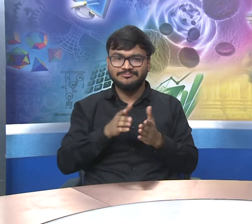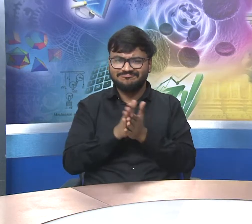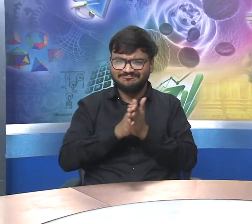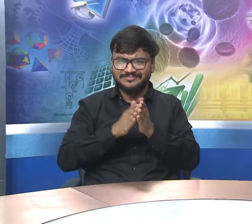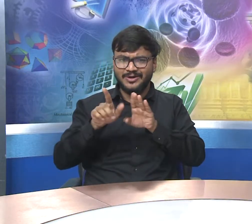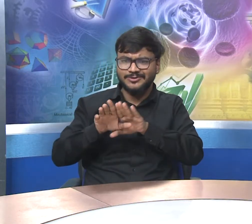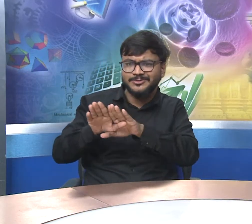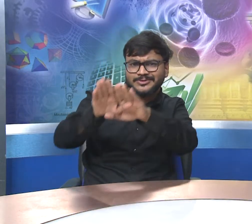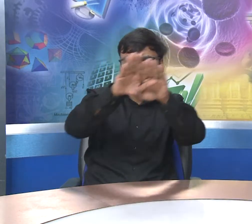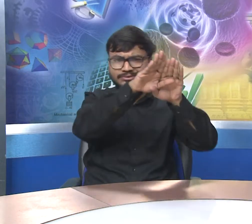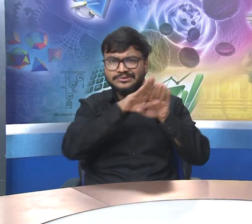variety.